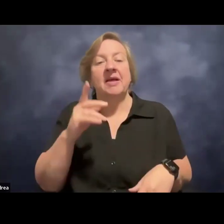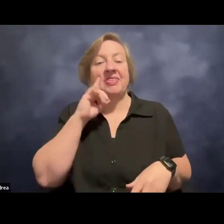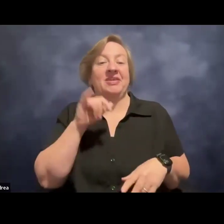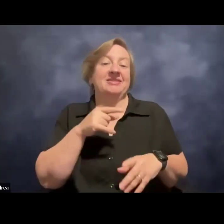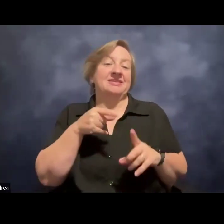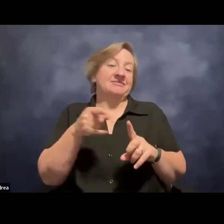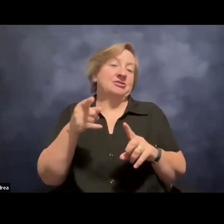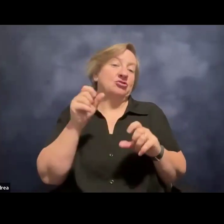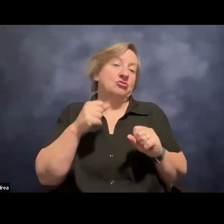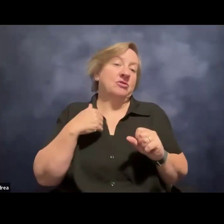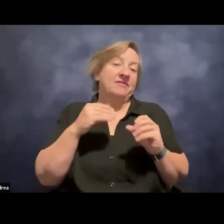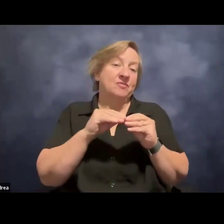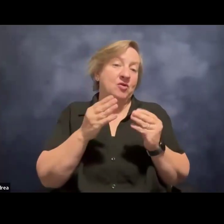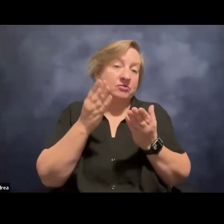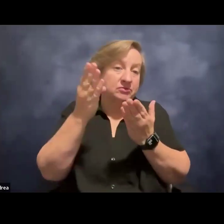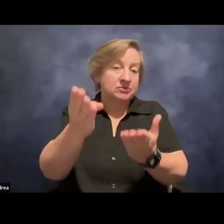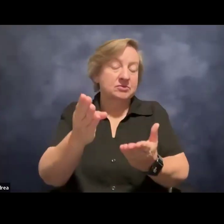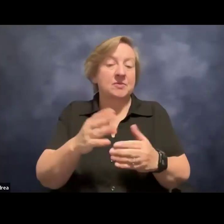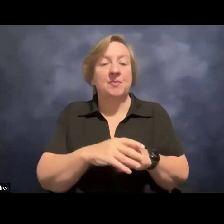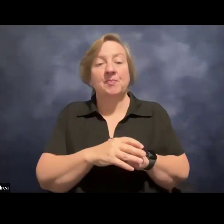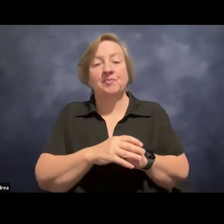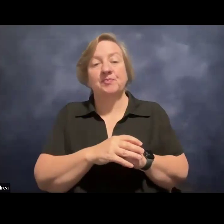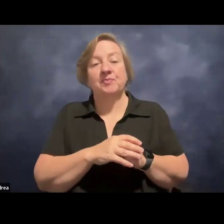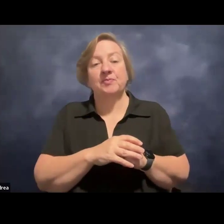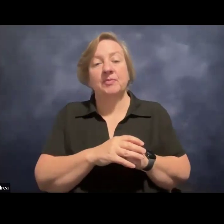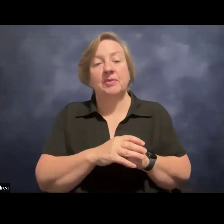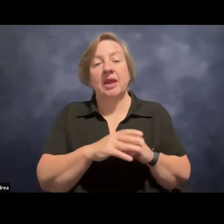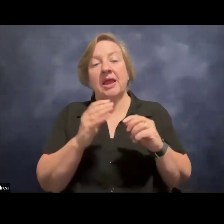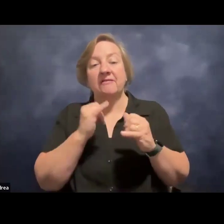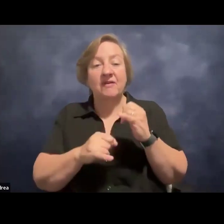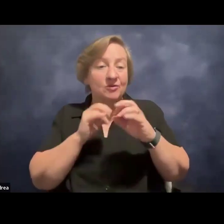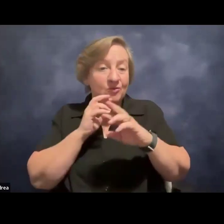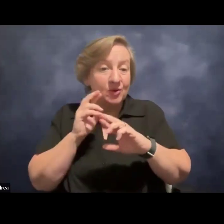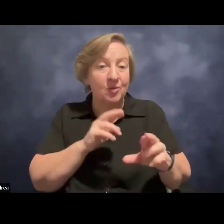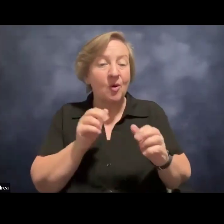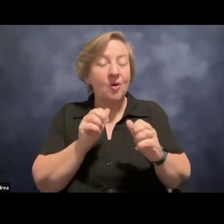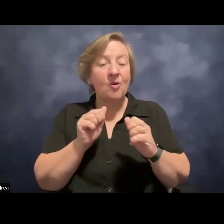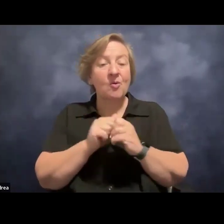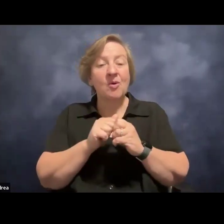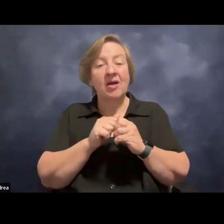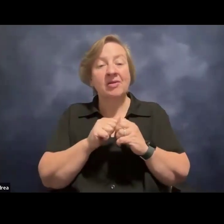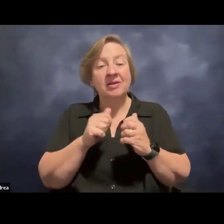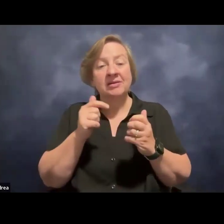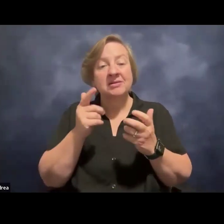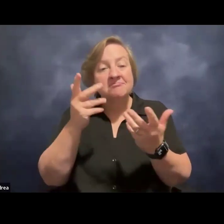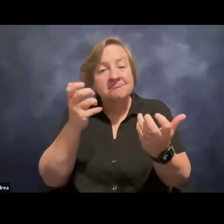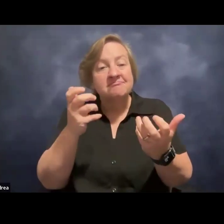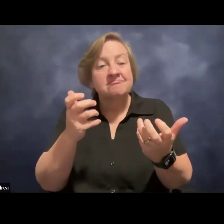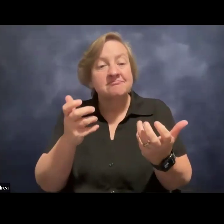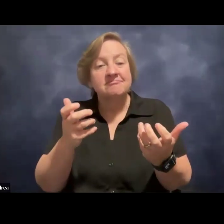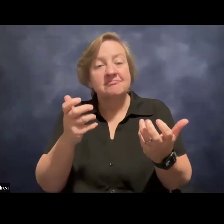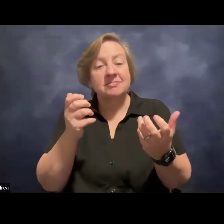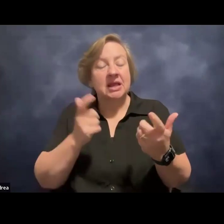have recommendations in the final report, is a level of what's the ongoing desire and want as far as types of